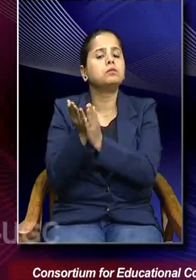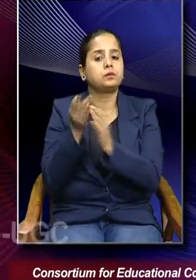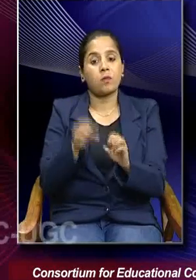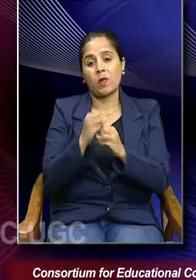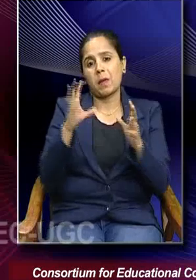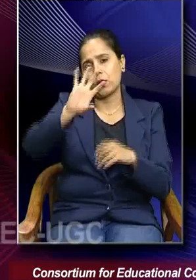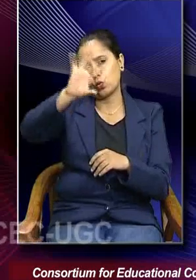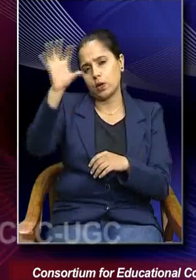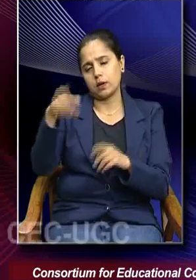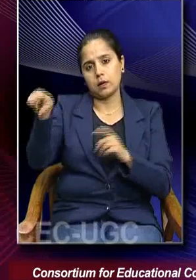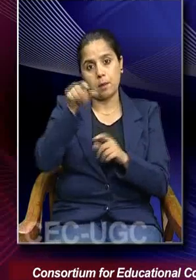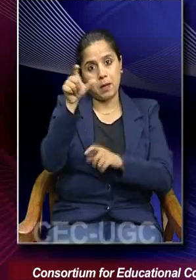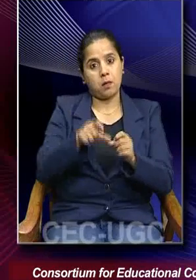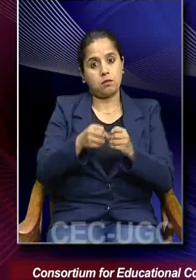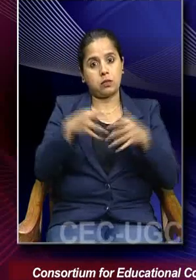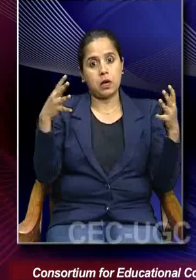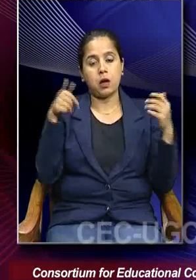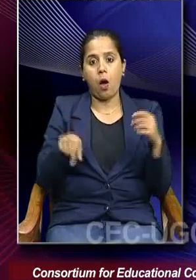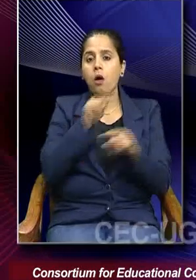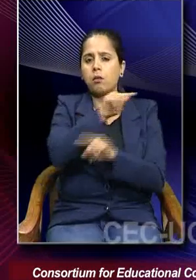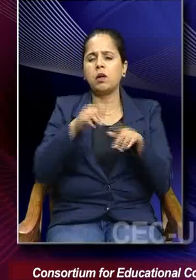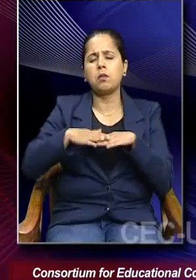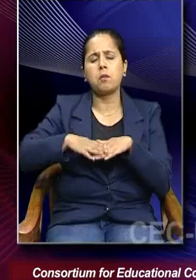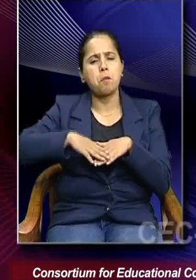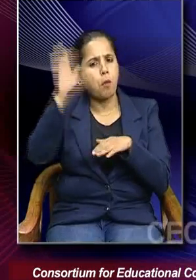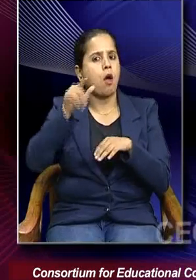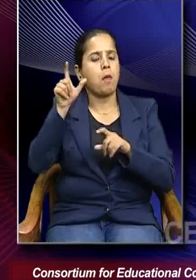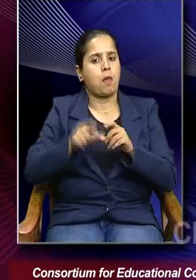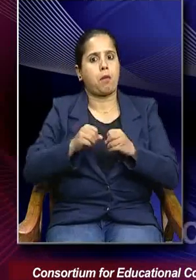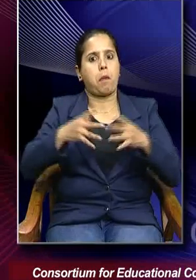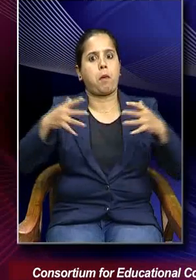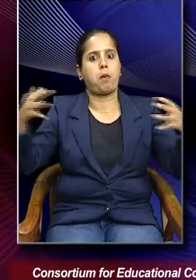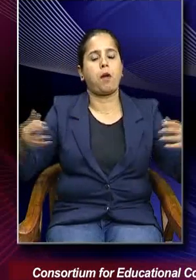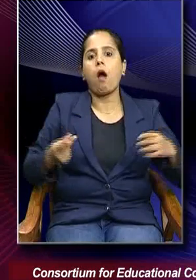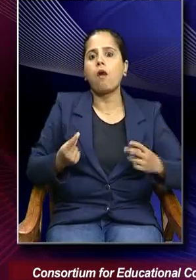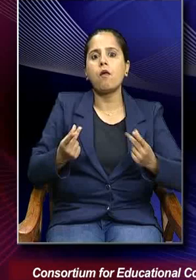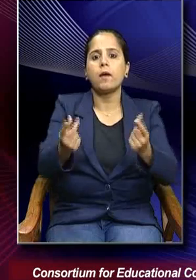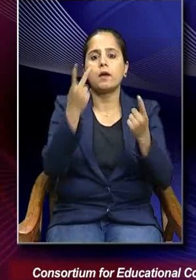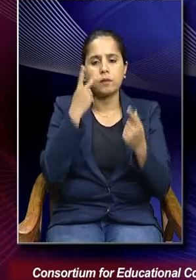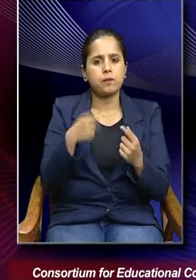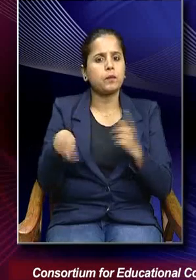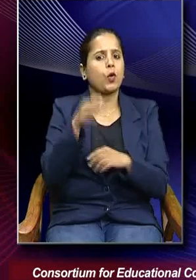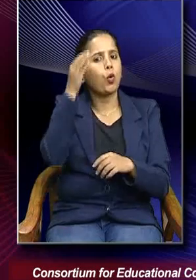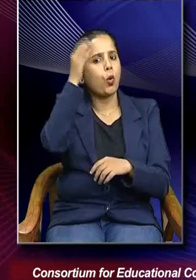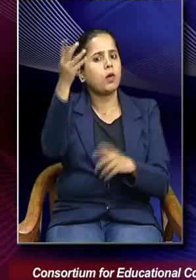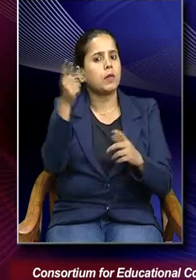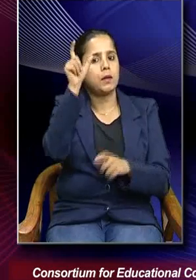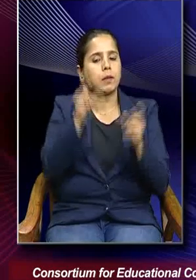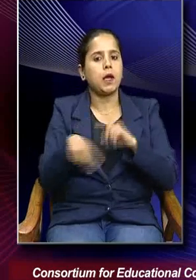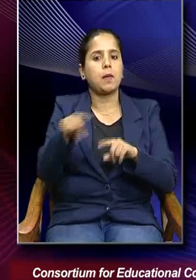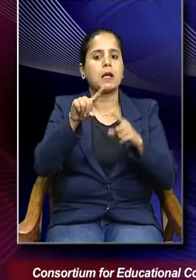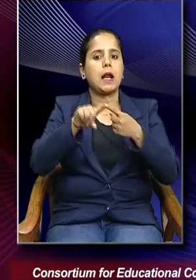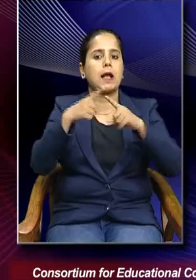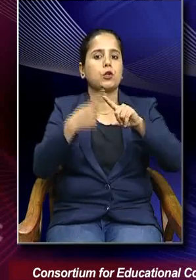the population is growing at a very high rate, and that leads to the concept of population